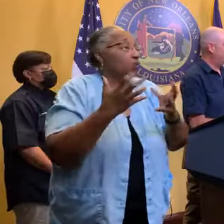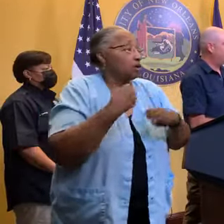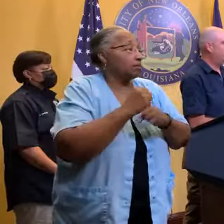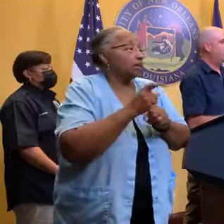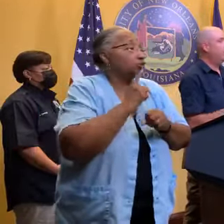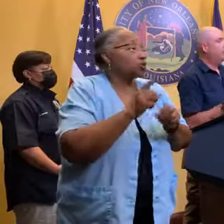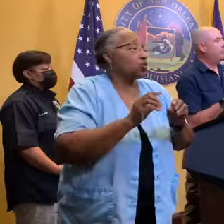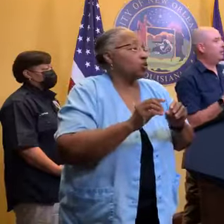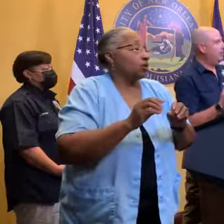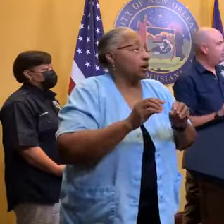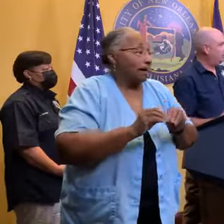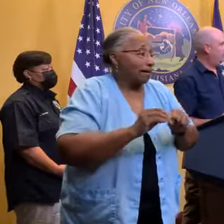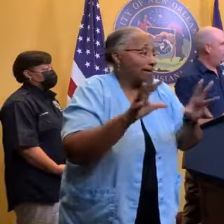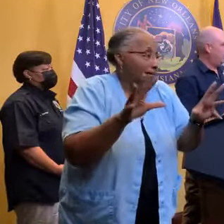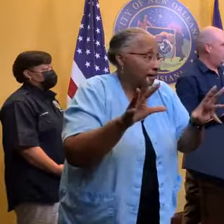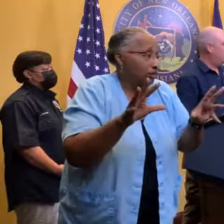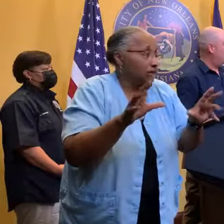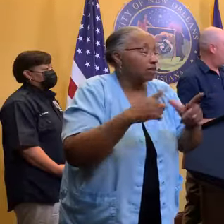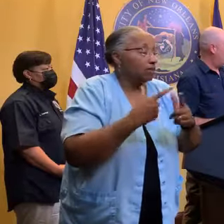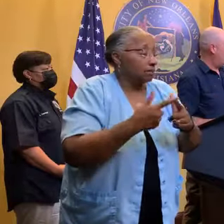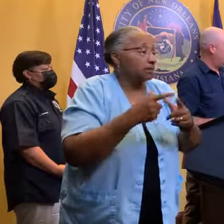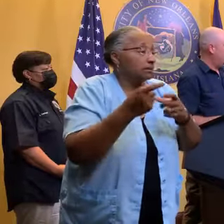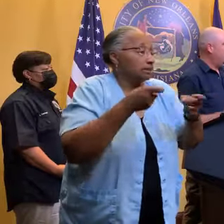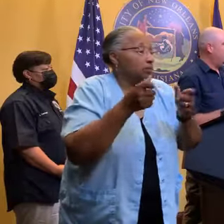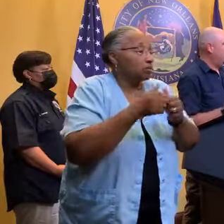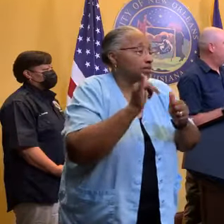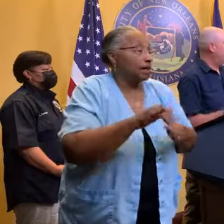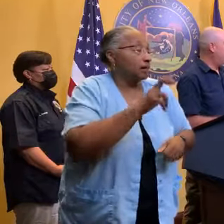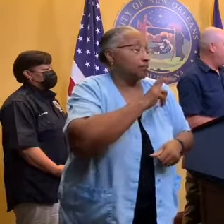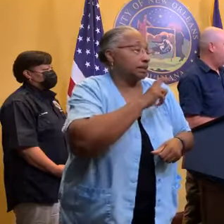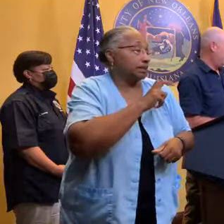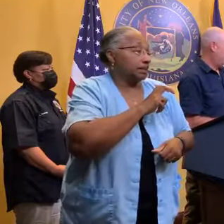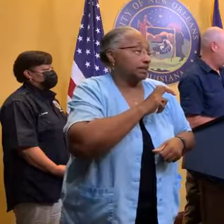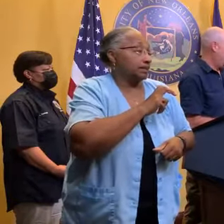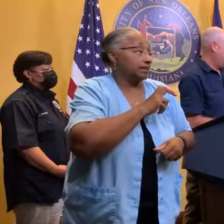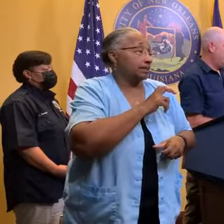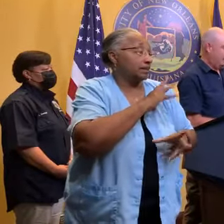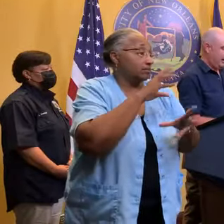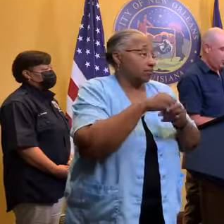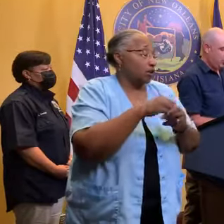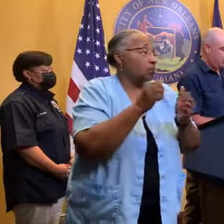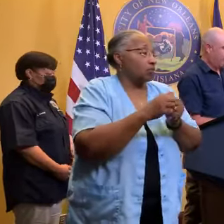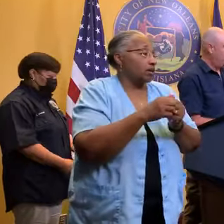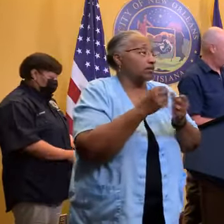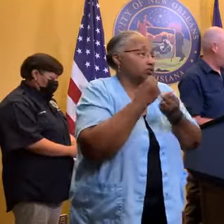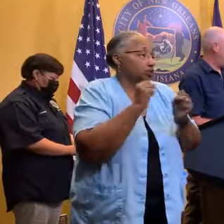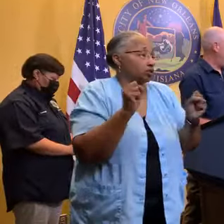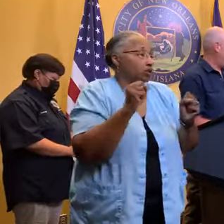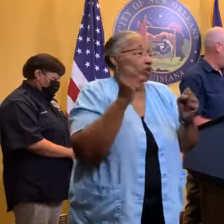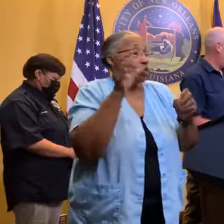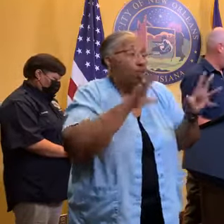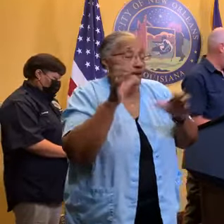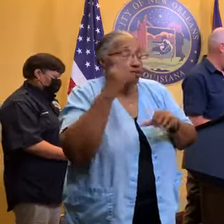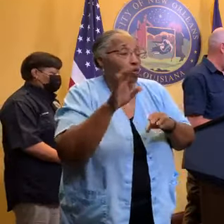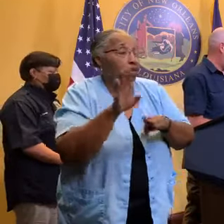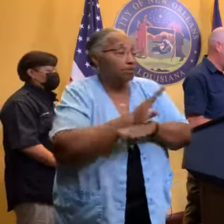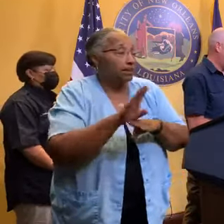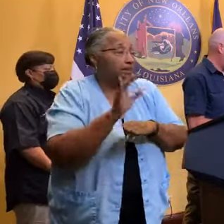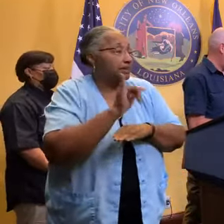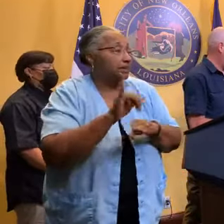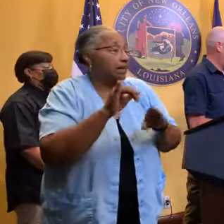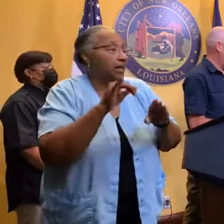soon as possible. The police focus more on the security aspect of that. They go look for businesses that might be